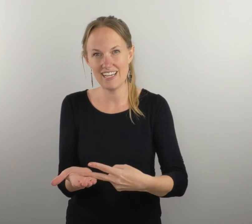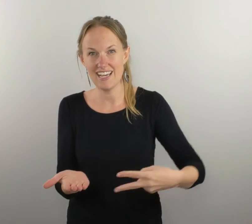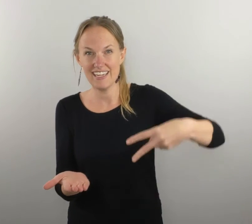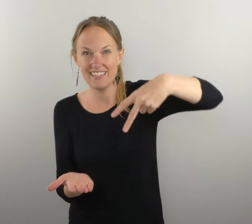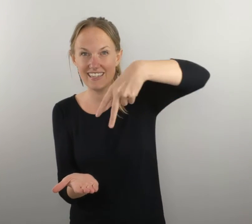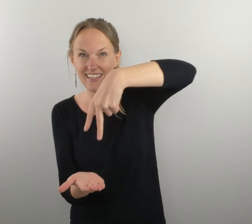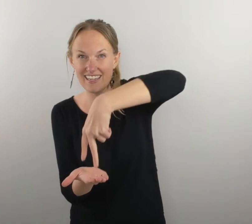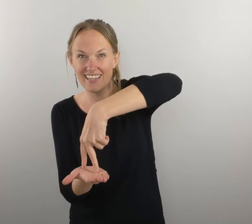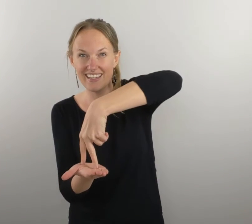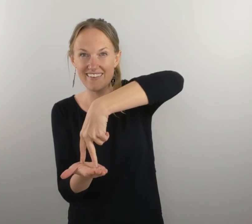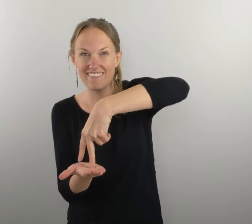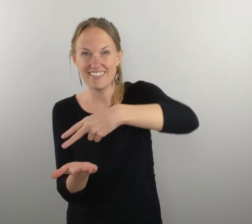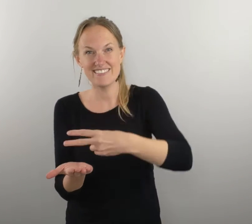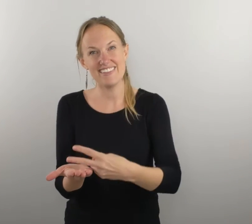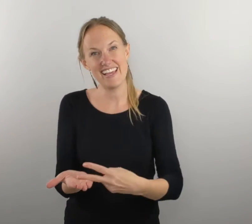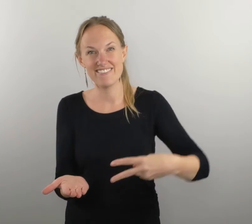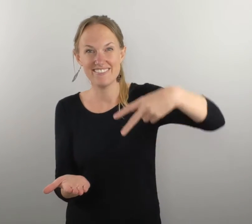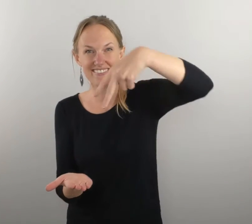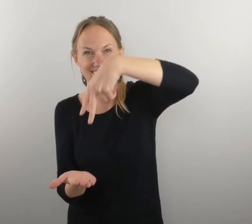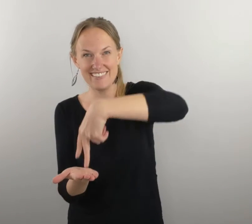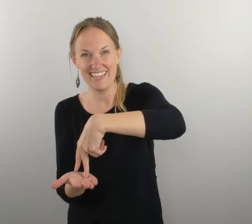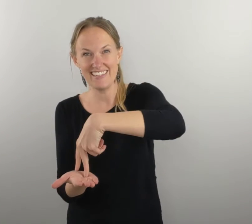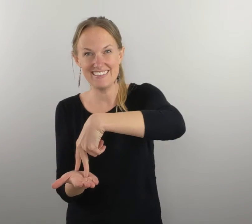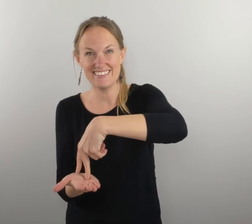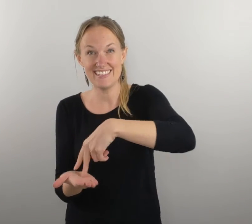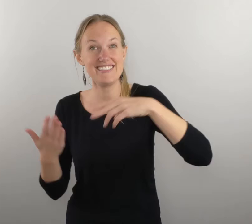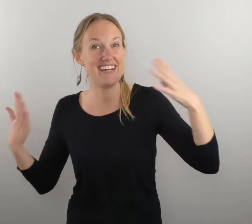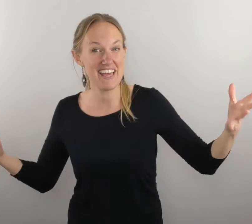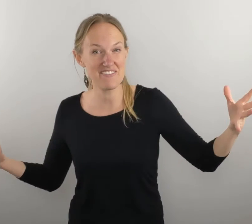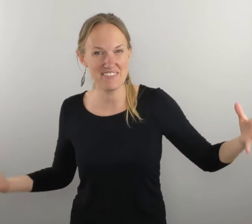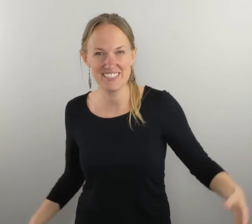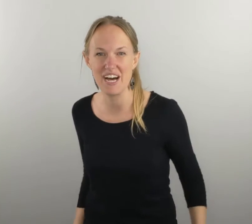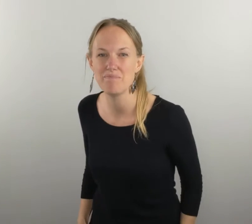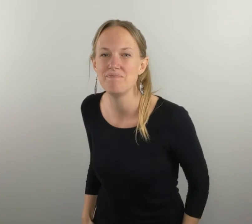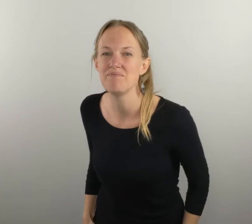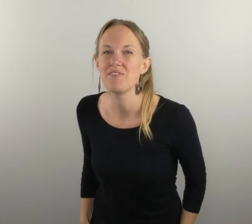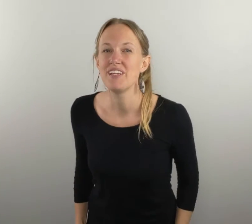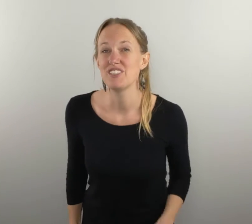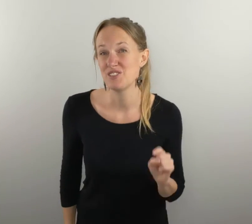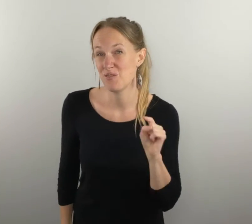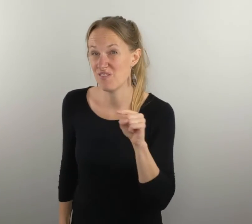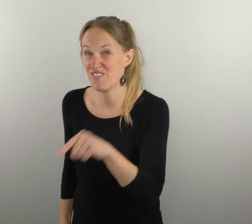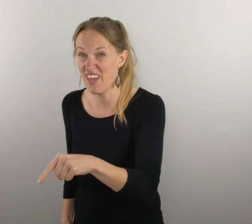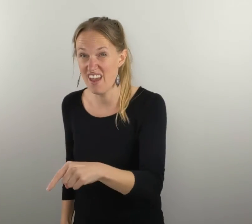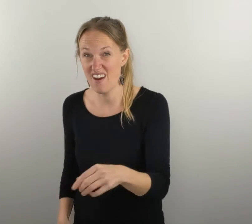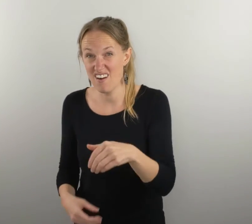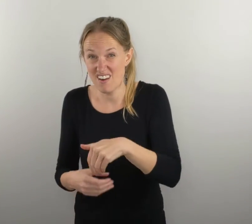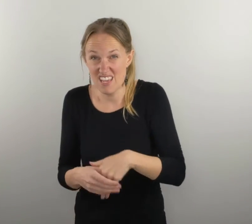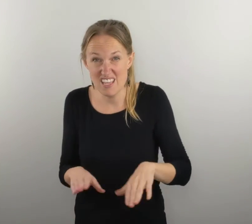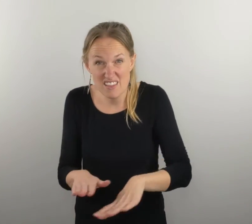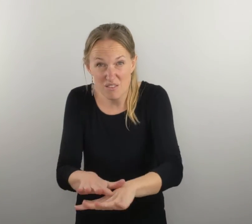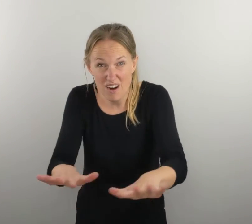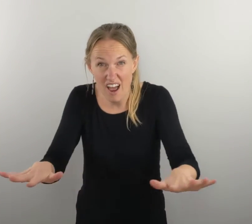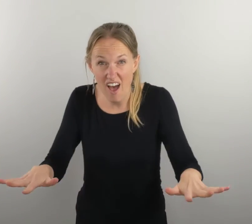side, raised into life, okay. Let's try that from the top. So there in the